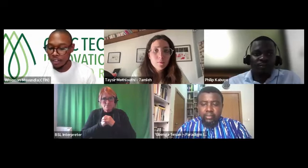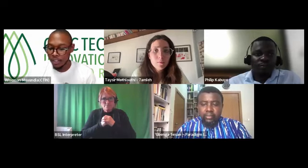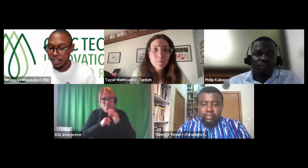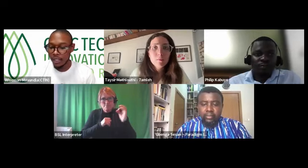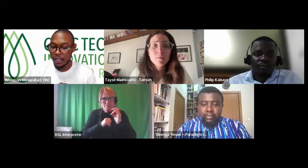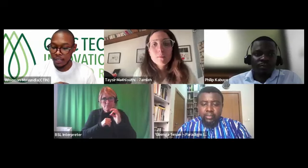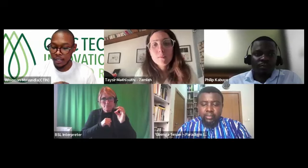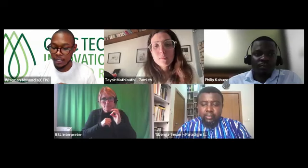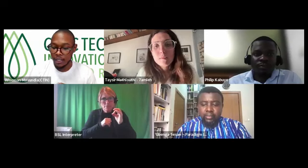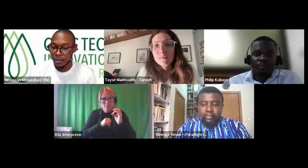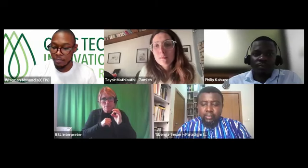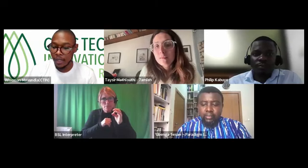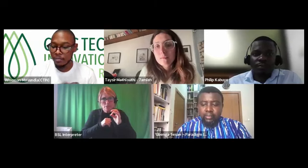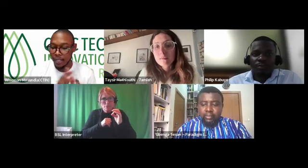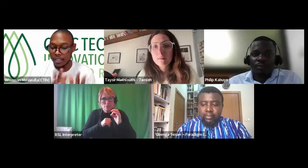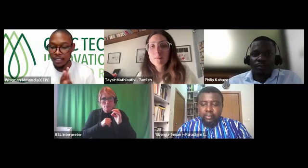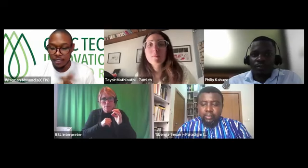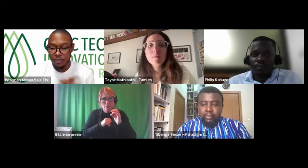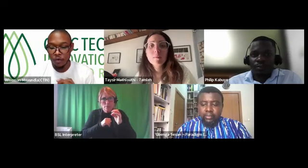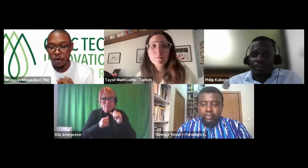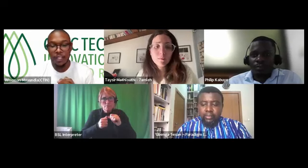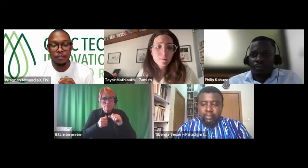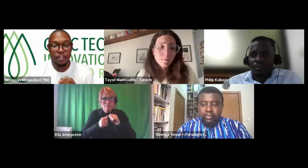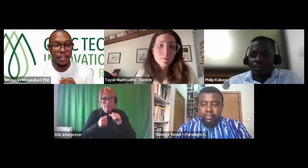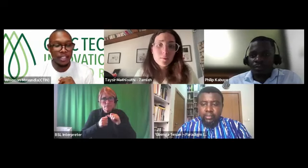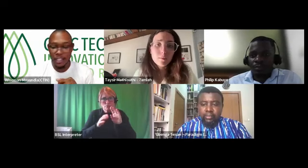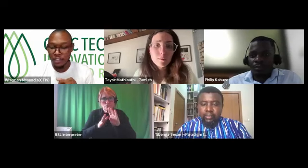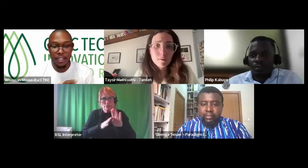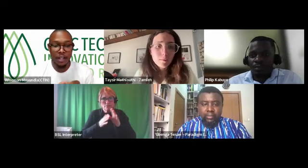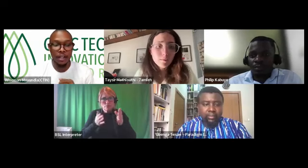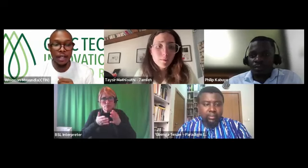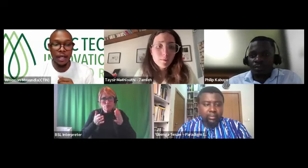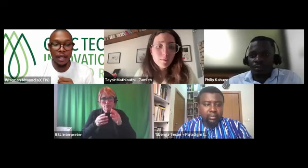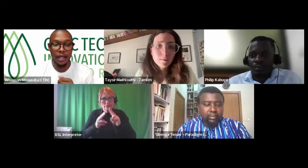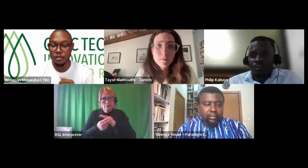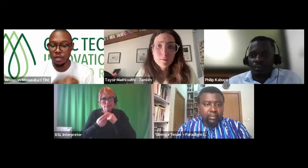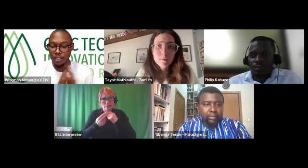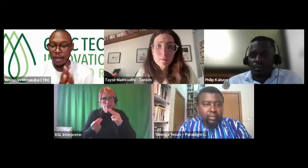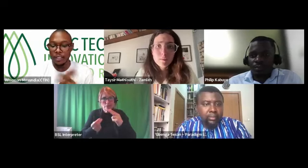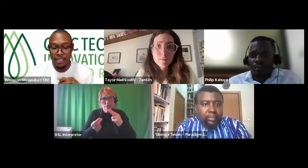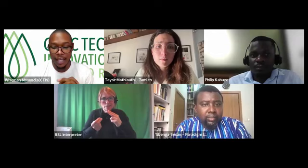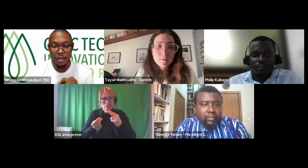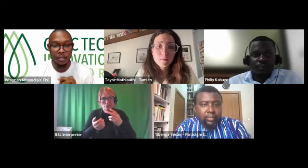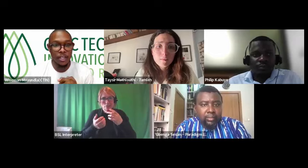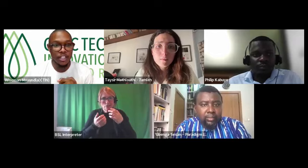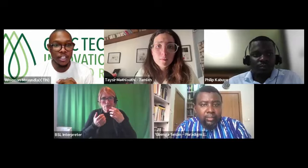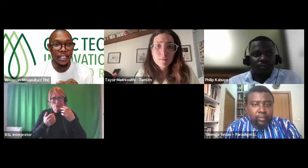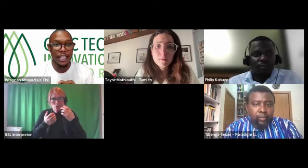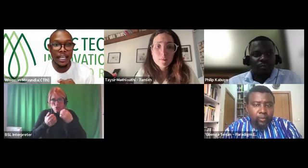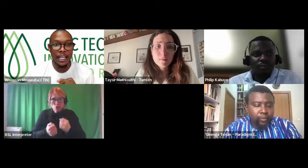Anyone on best practices for fostering international solidarity